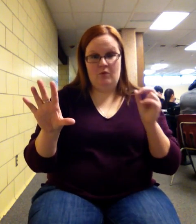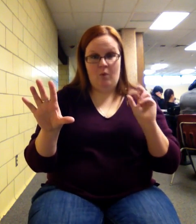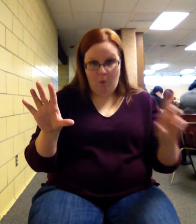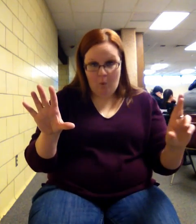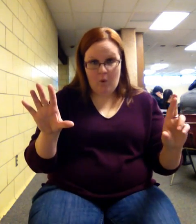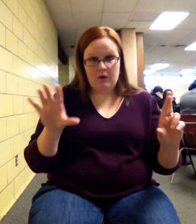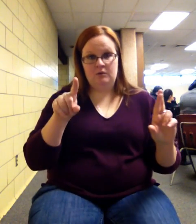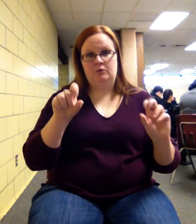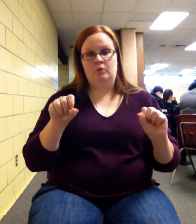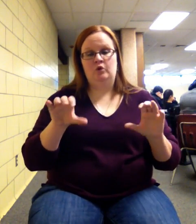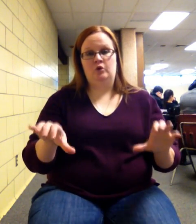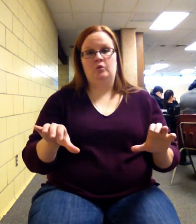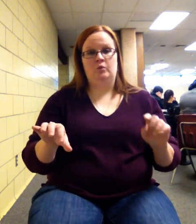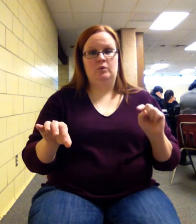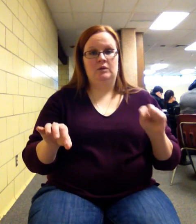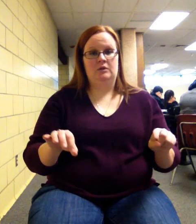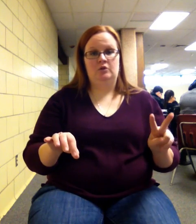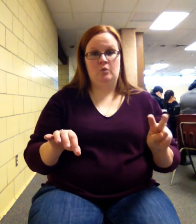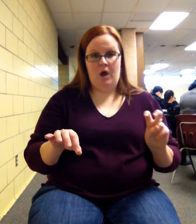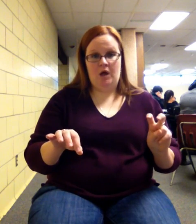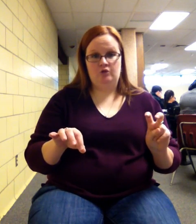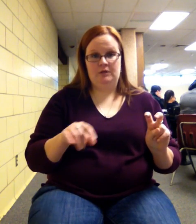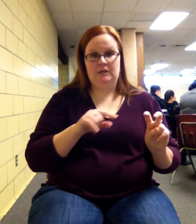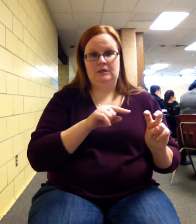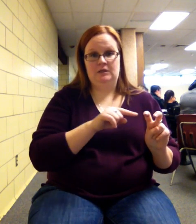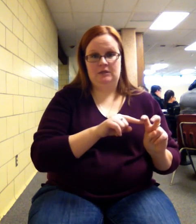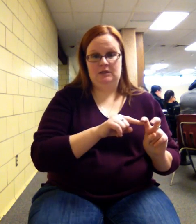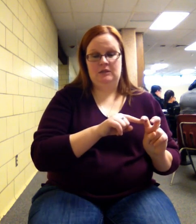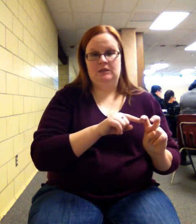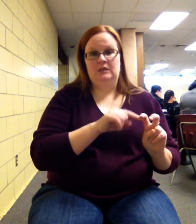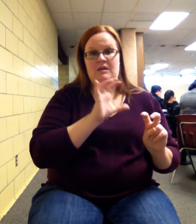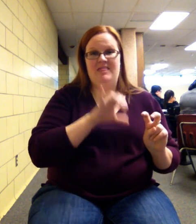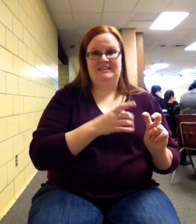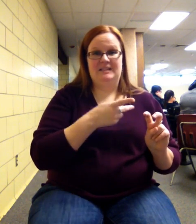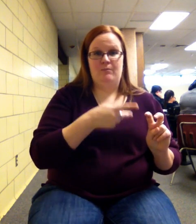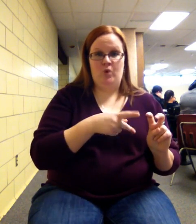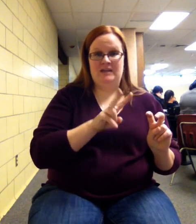have just taken this $200, made that be a present value,